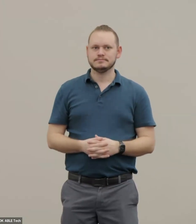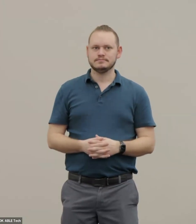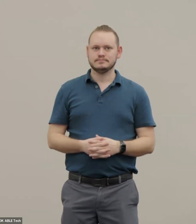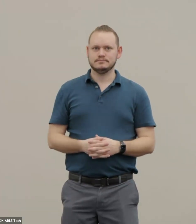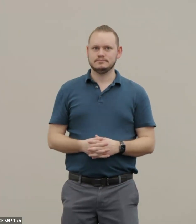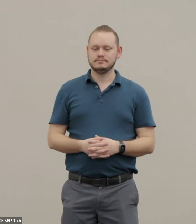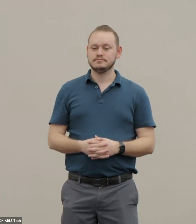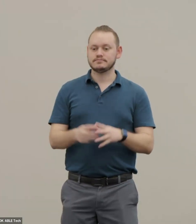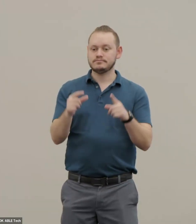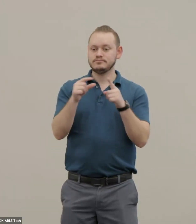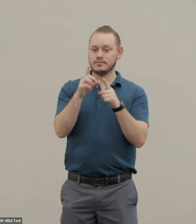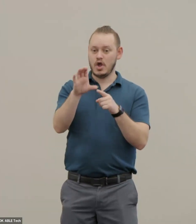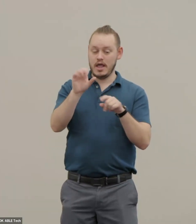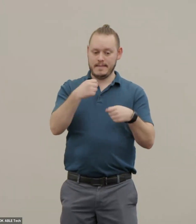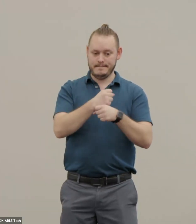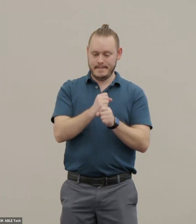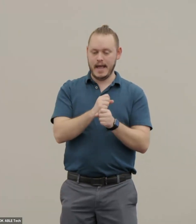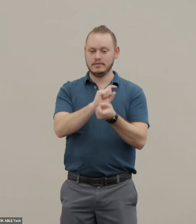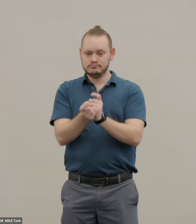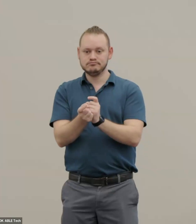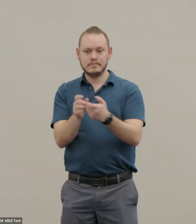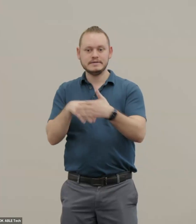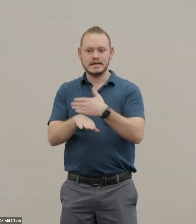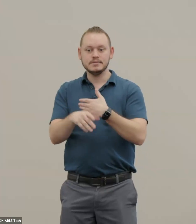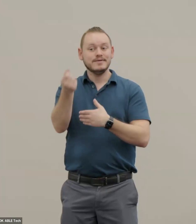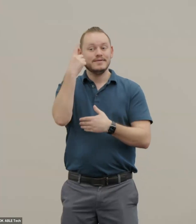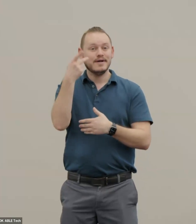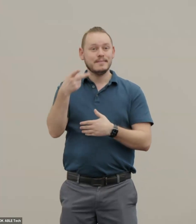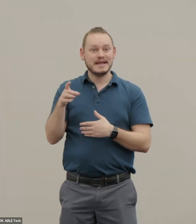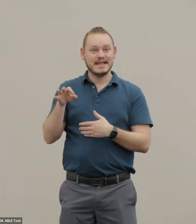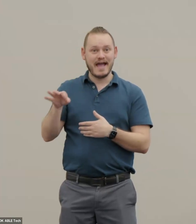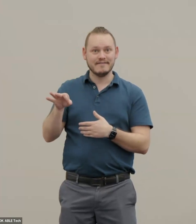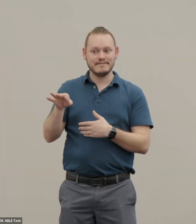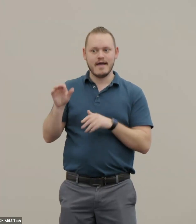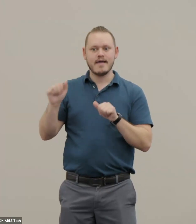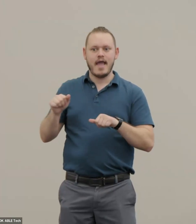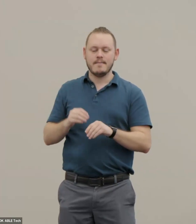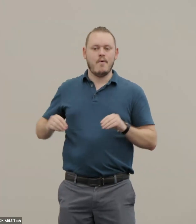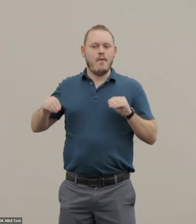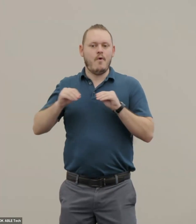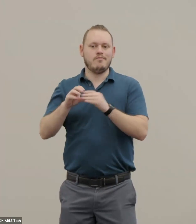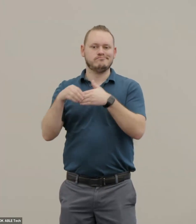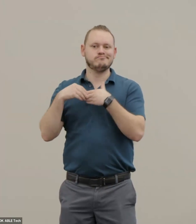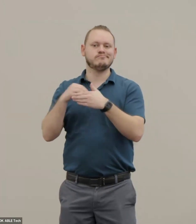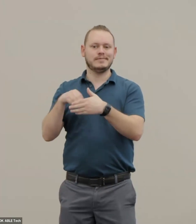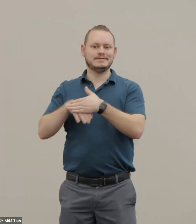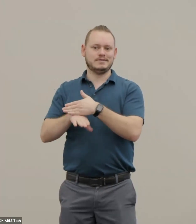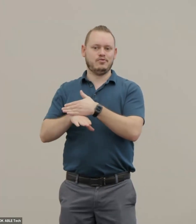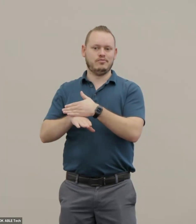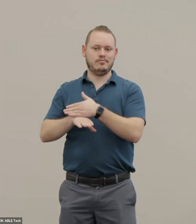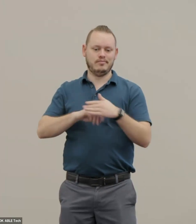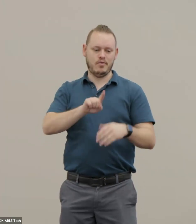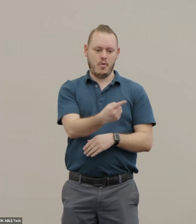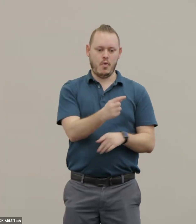Word document itself can be made accessible. However, the PDF can be made more accessible than Word